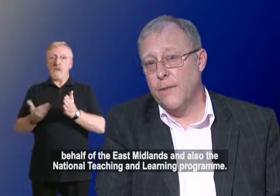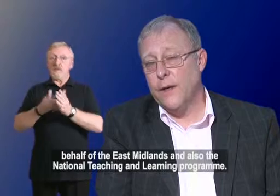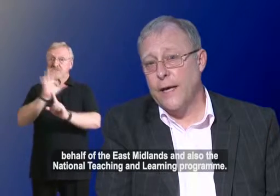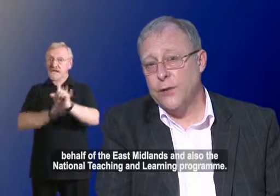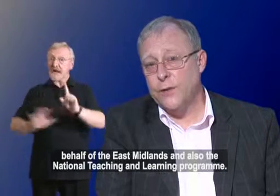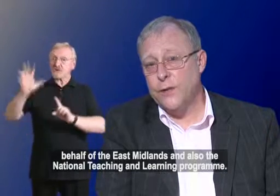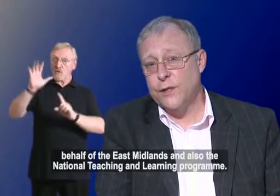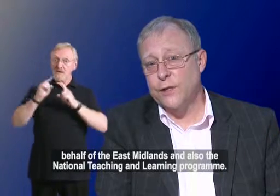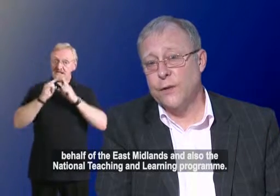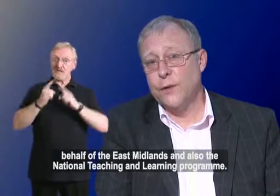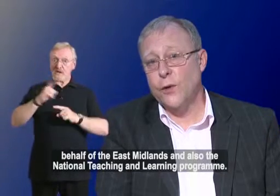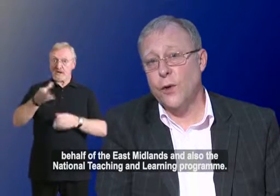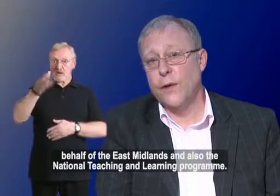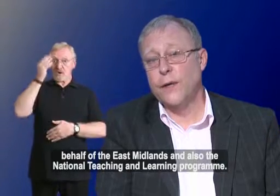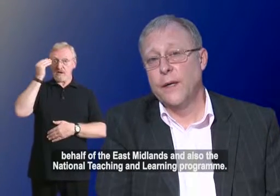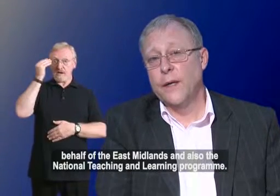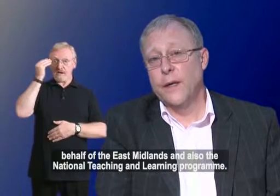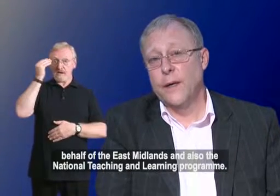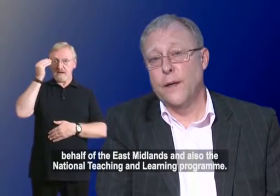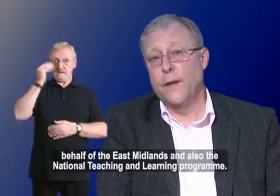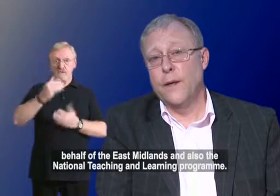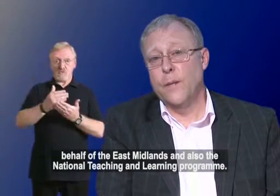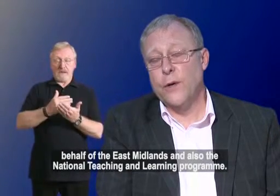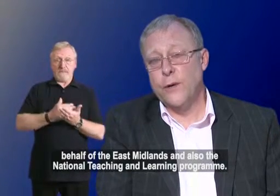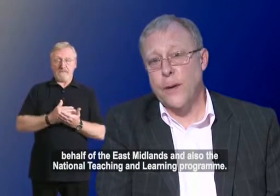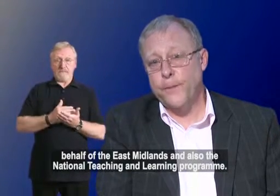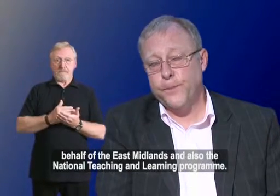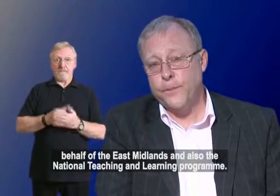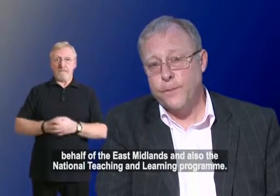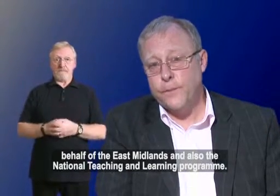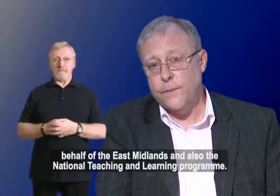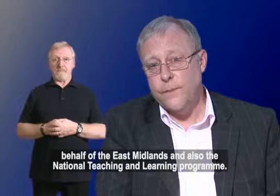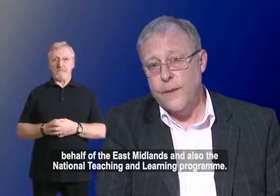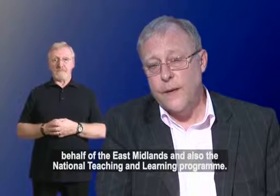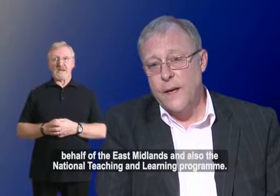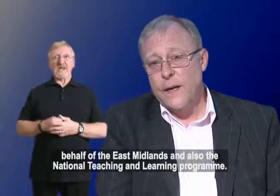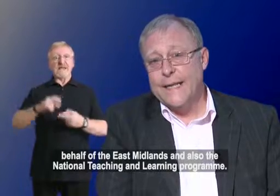the National Teaching and Learning programme.